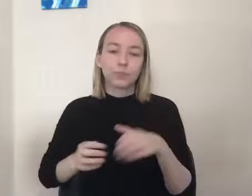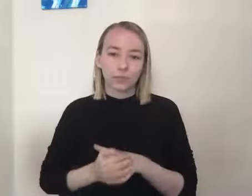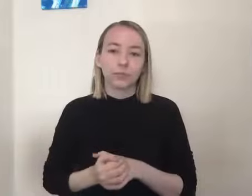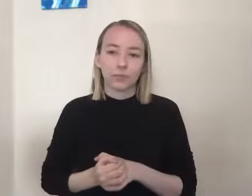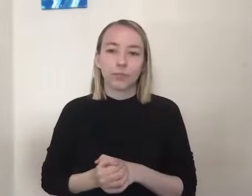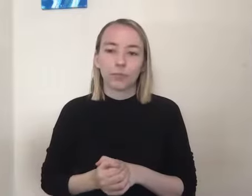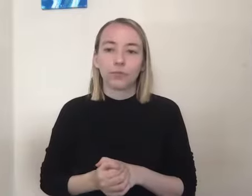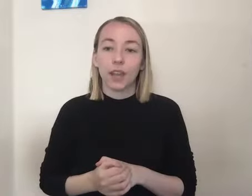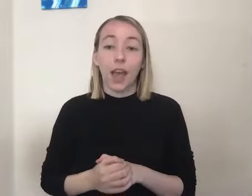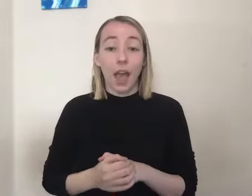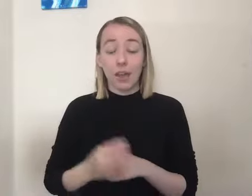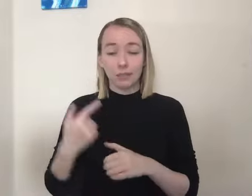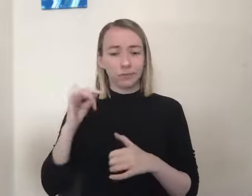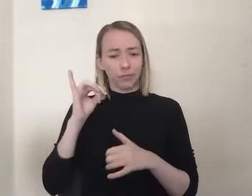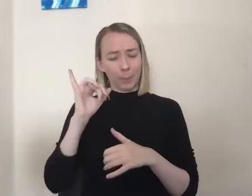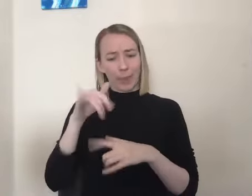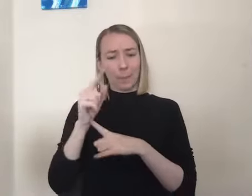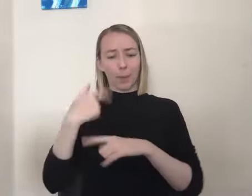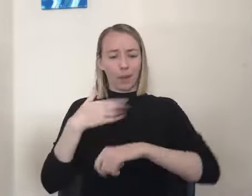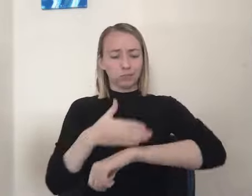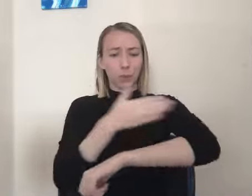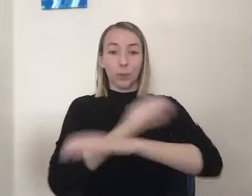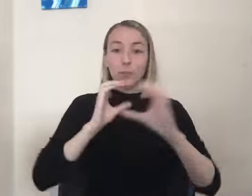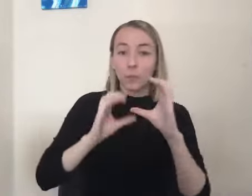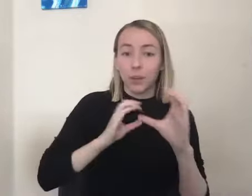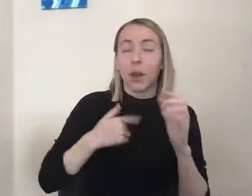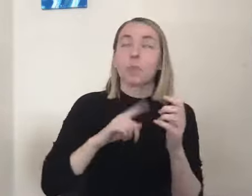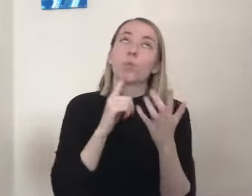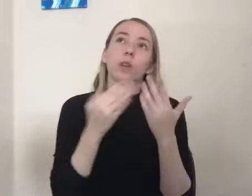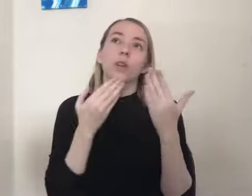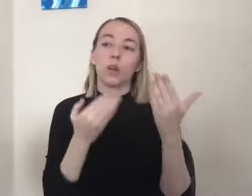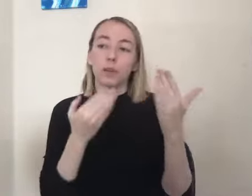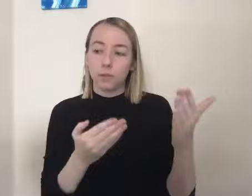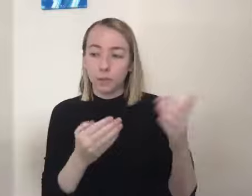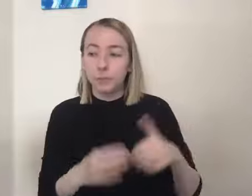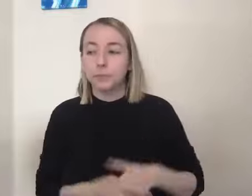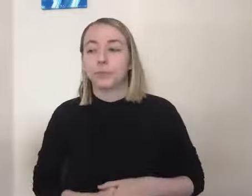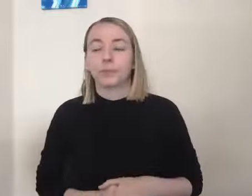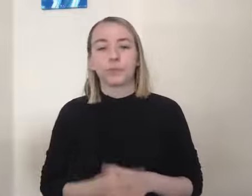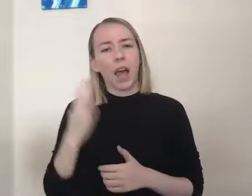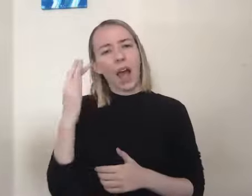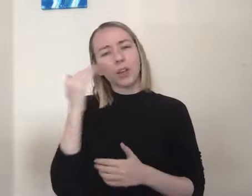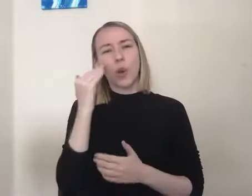bed to watch my programmes, and removed myself. And we lived like that a lot. But during the week, we did have